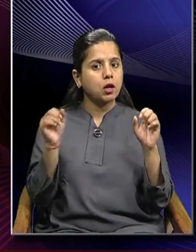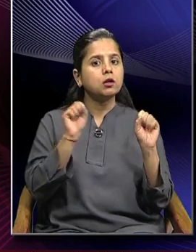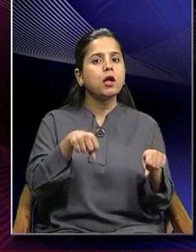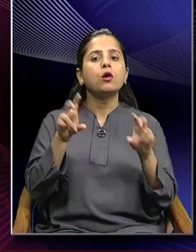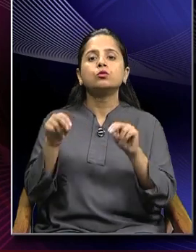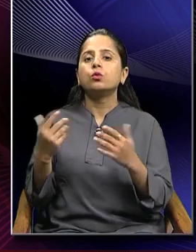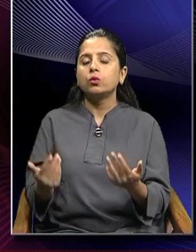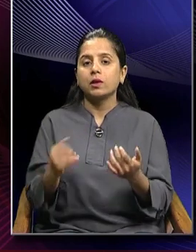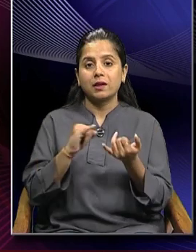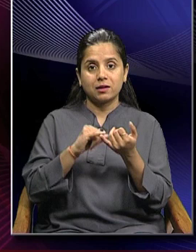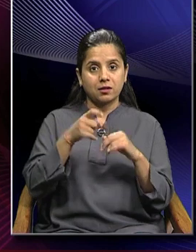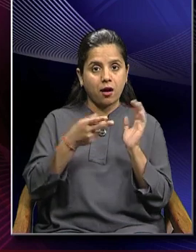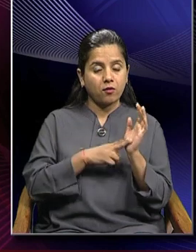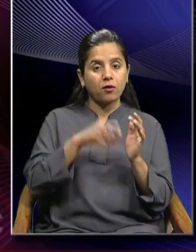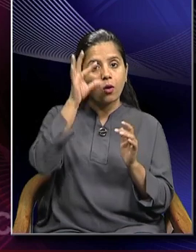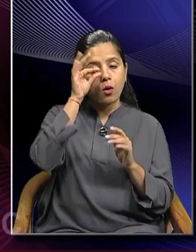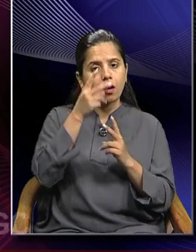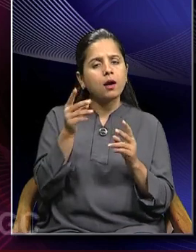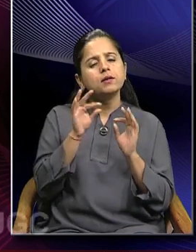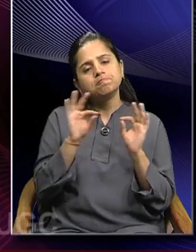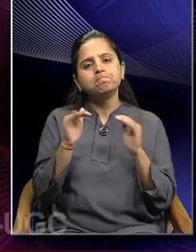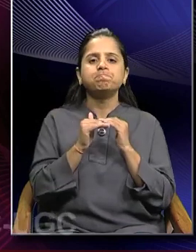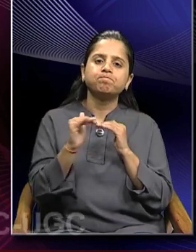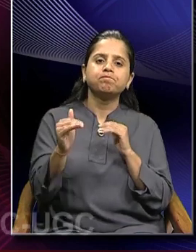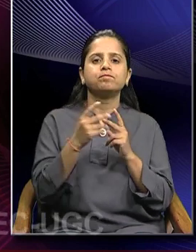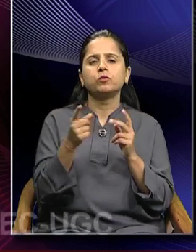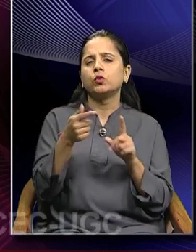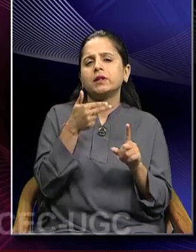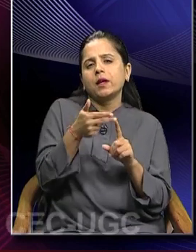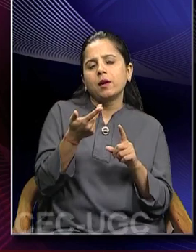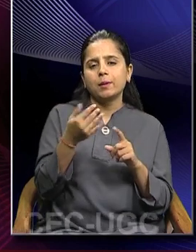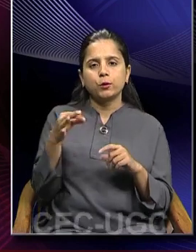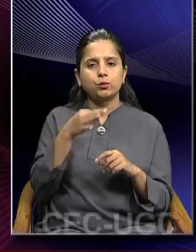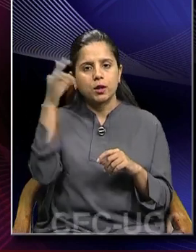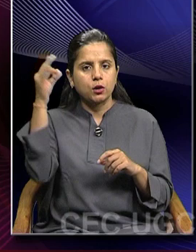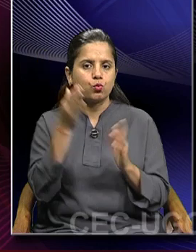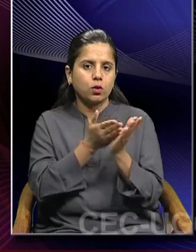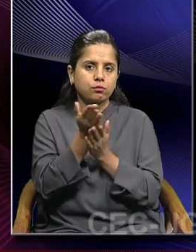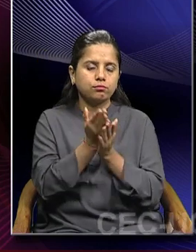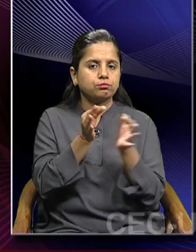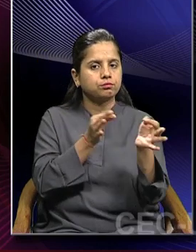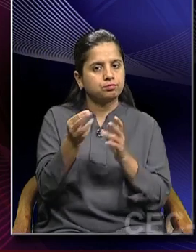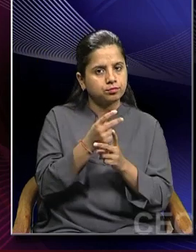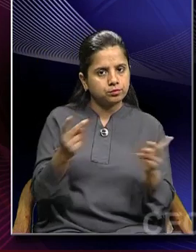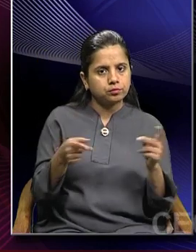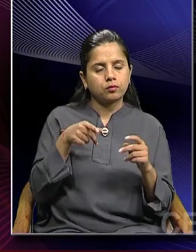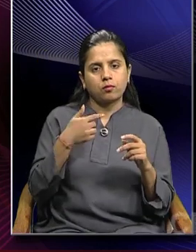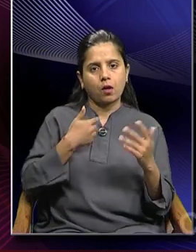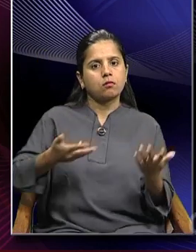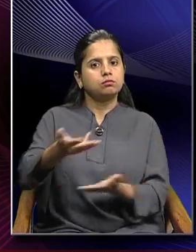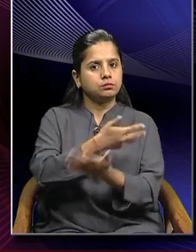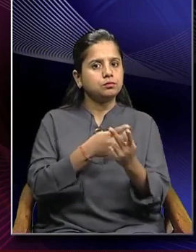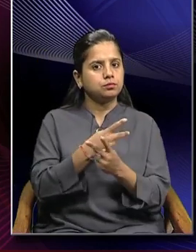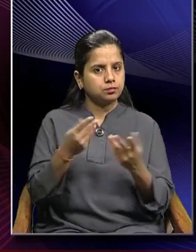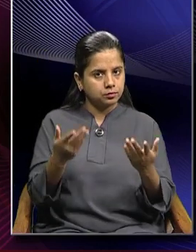and saffron is indicative of very subtle, or what you call as spiritual dimension of our discussion, and that